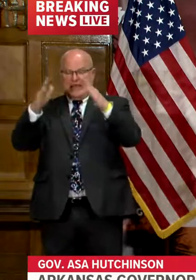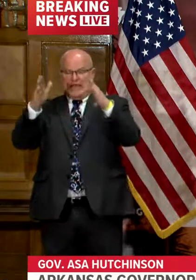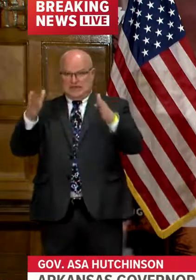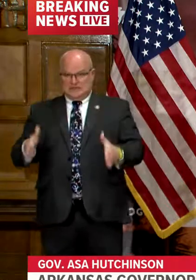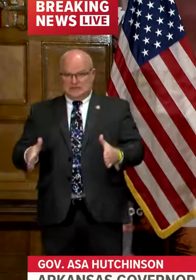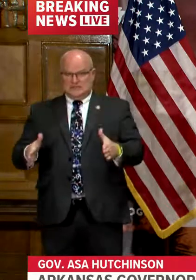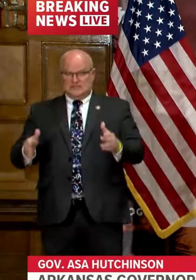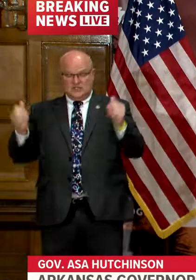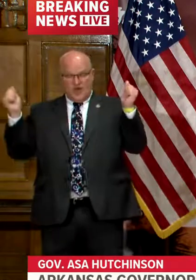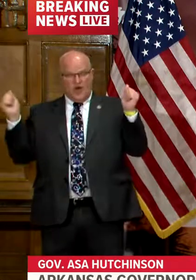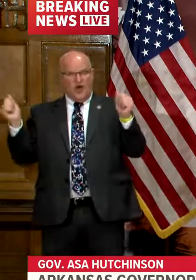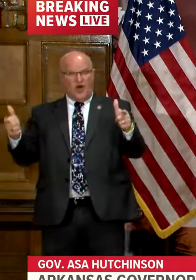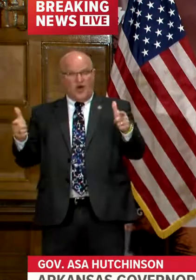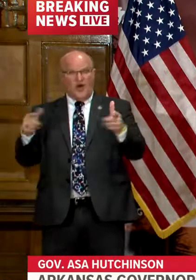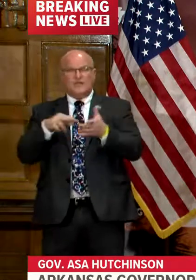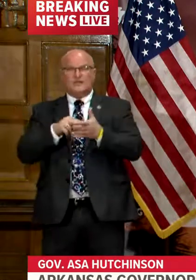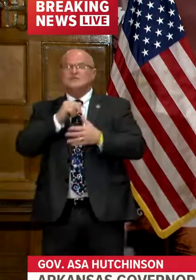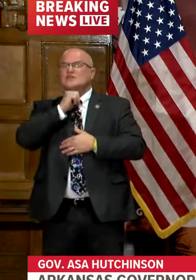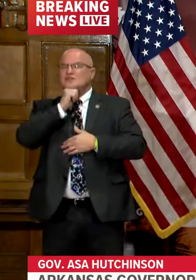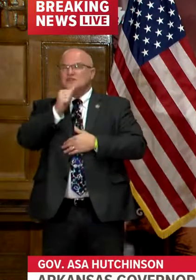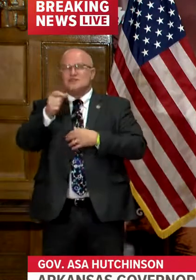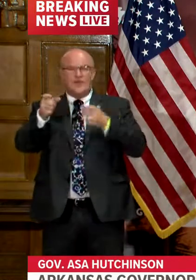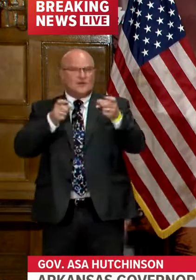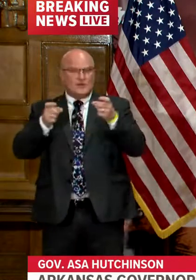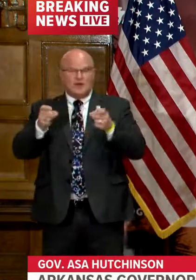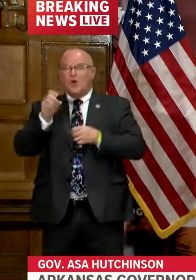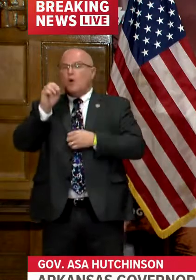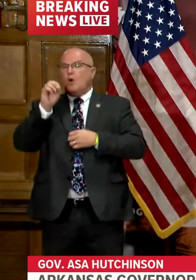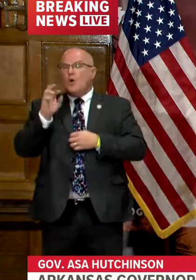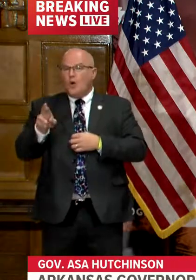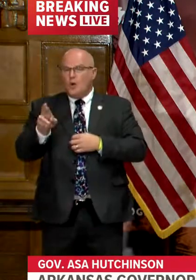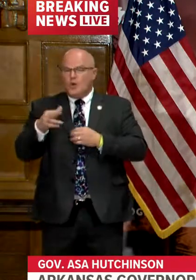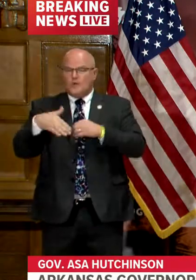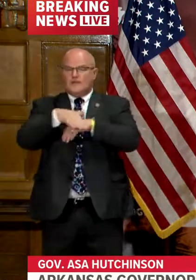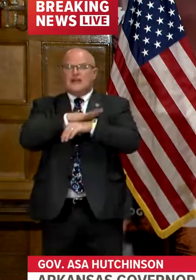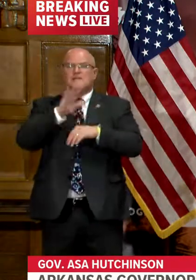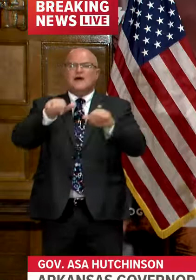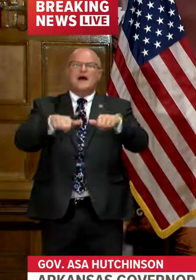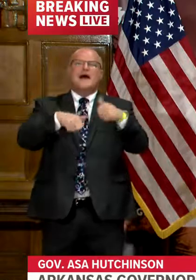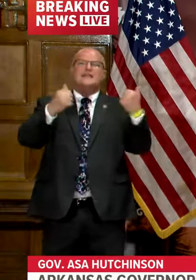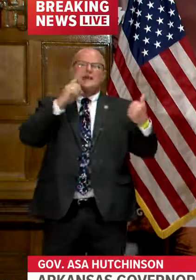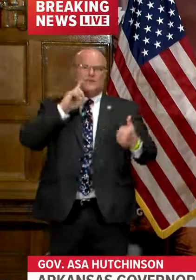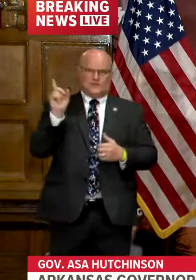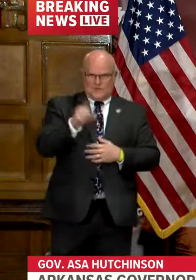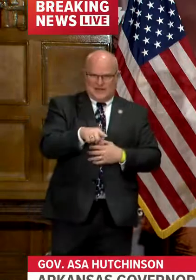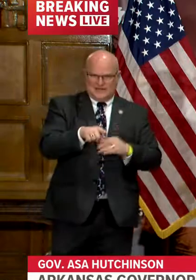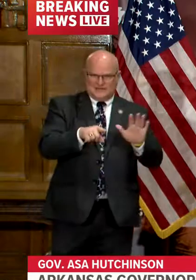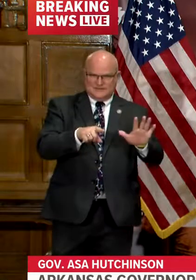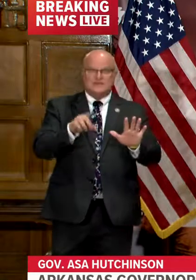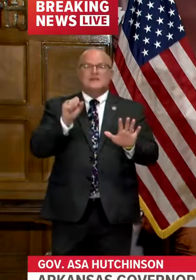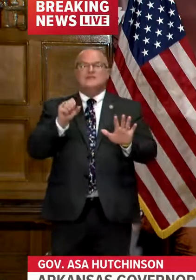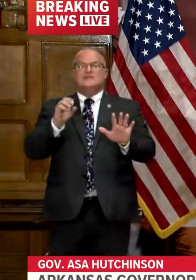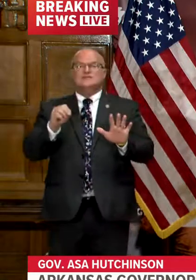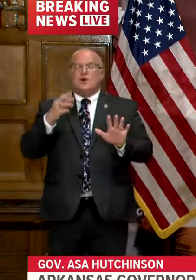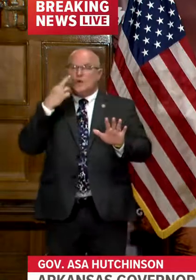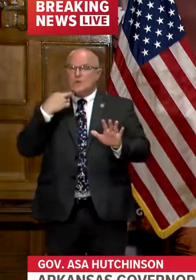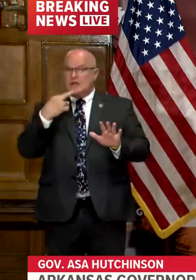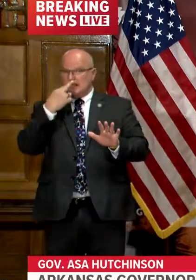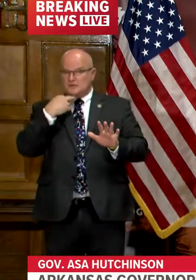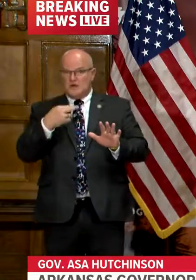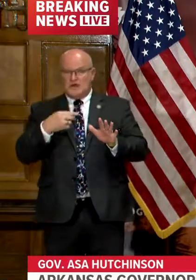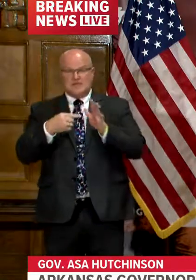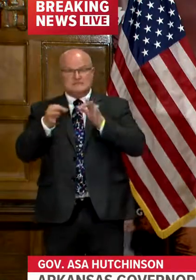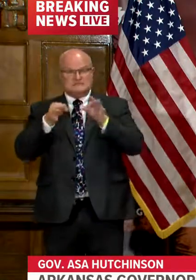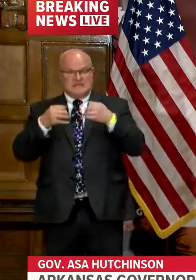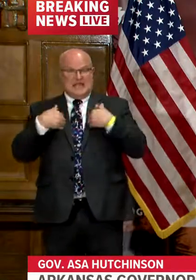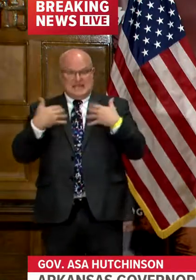residences. All of those things either are not regulated or they're covered by another directive. And so restaurants, for example,